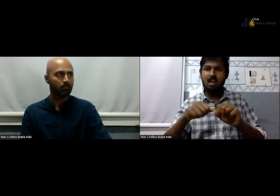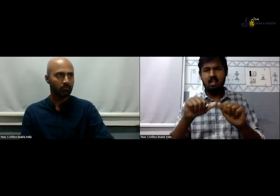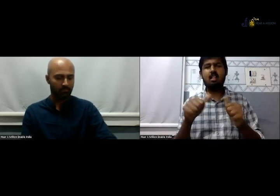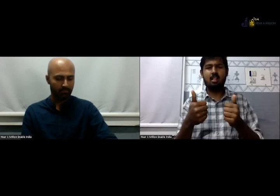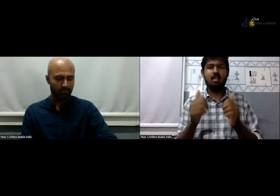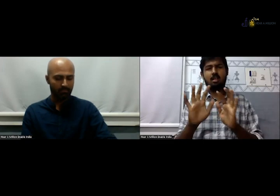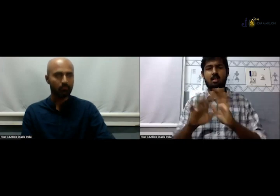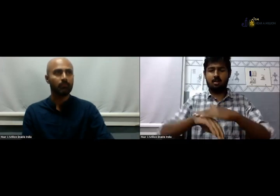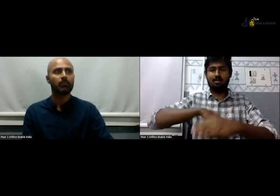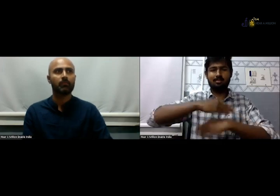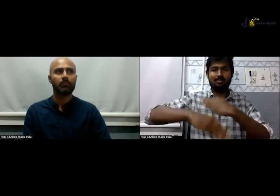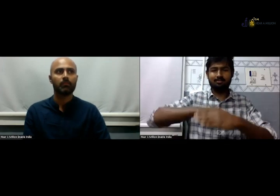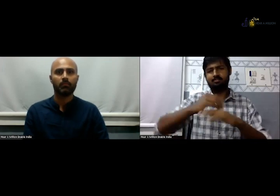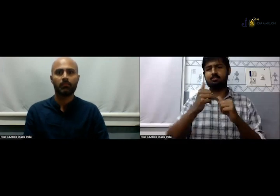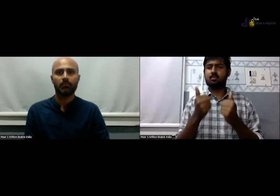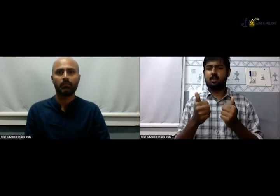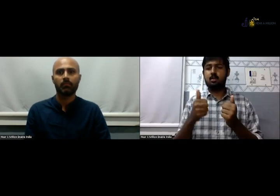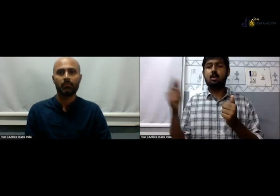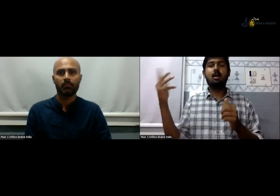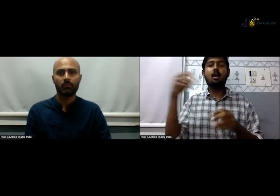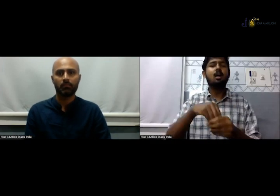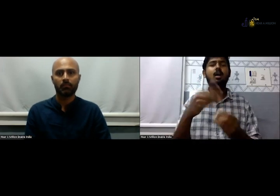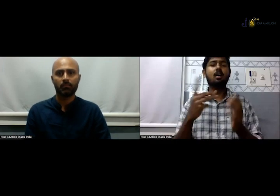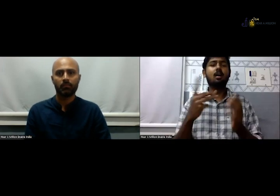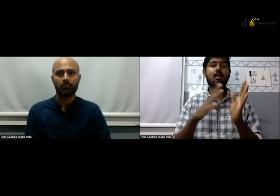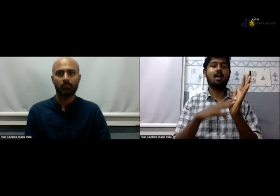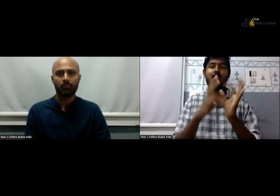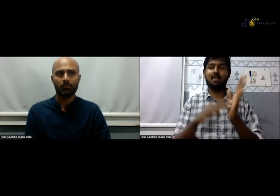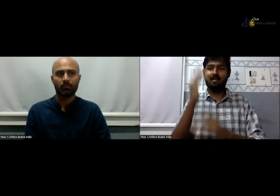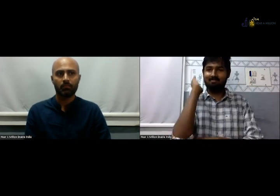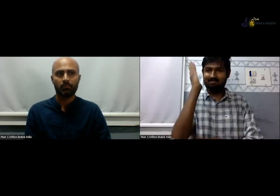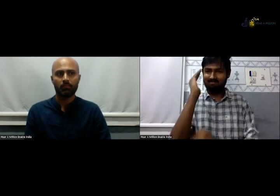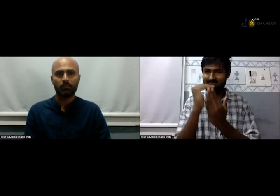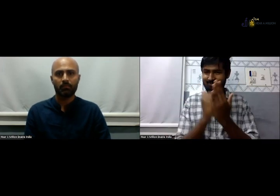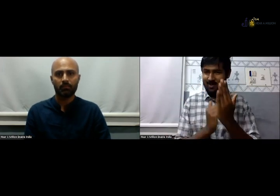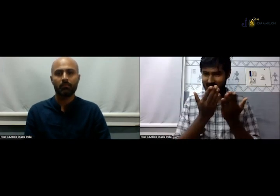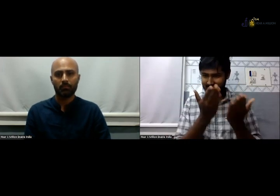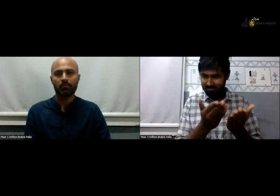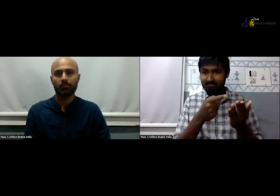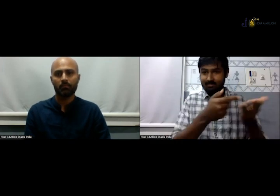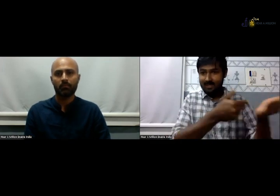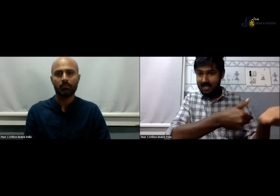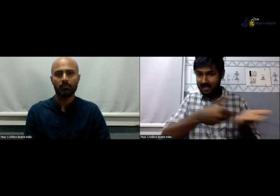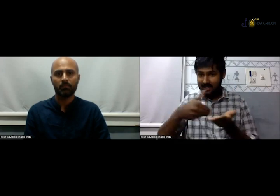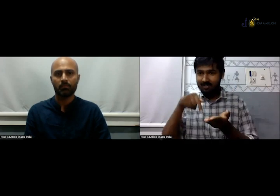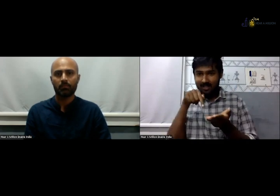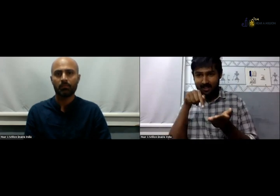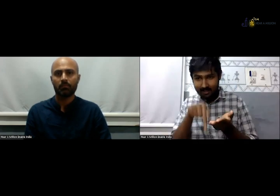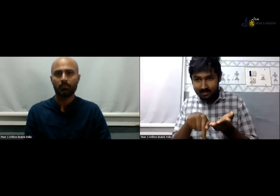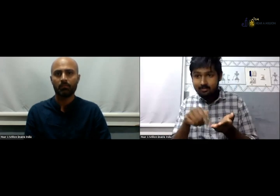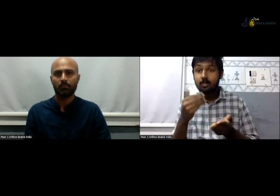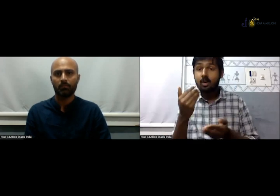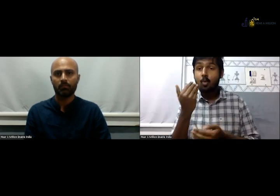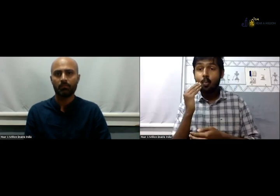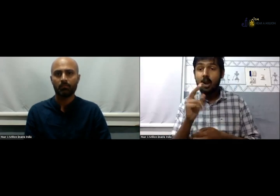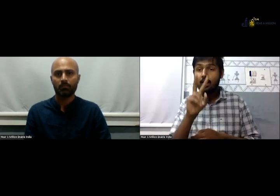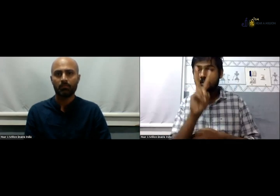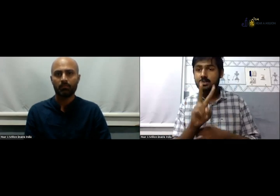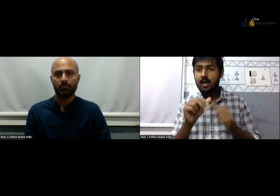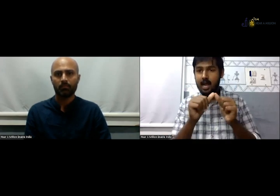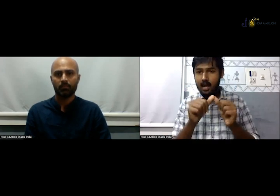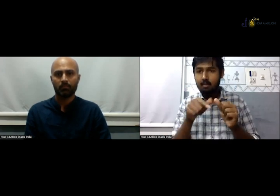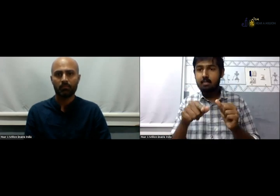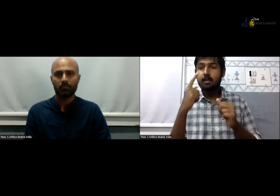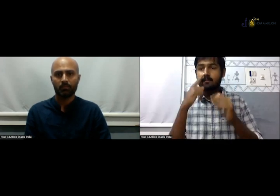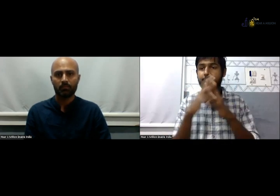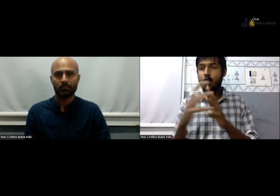fracture in her leg that time when she met in Vadodara. And they also, had a program over